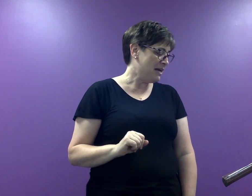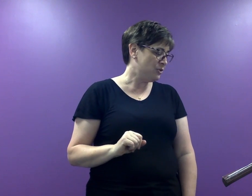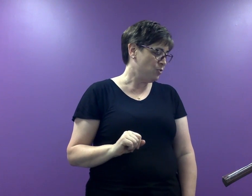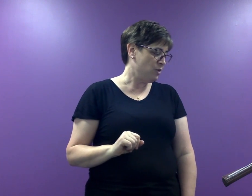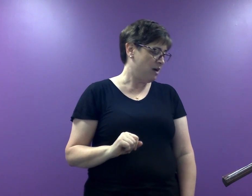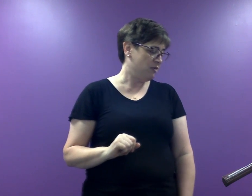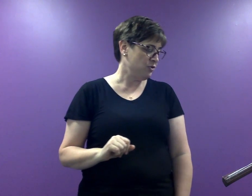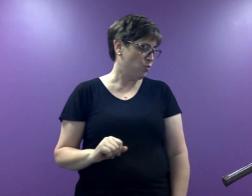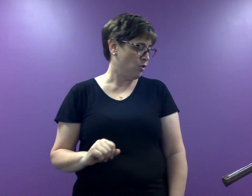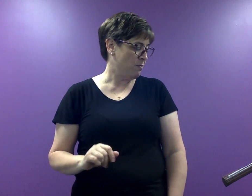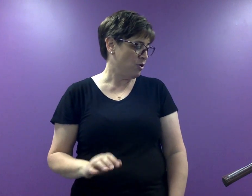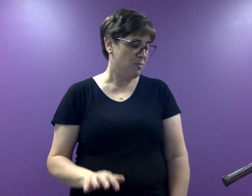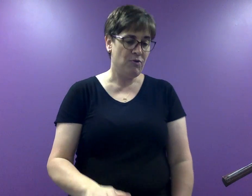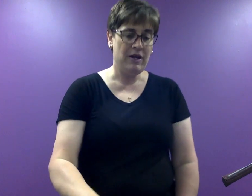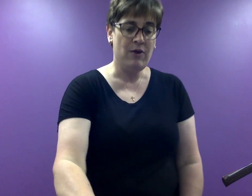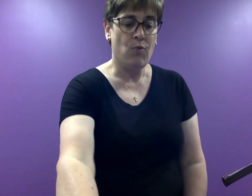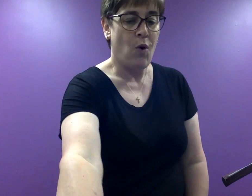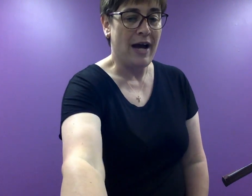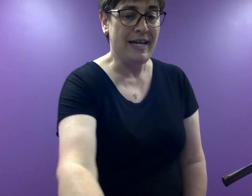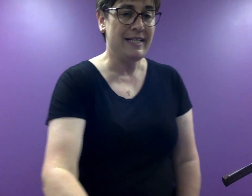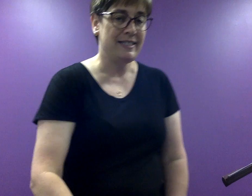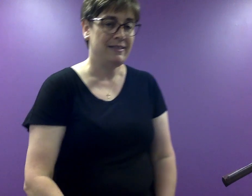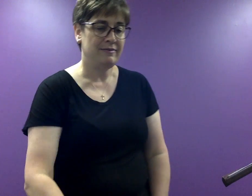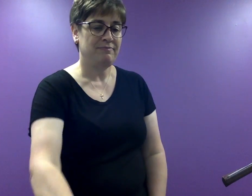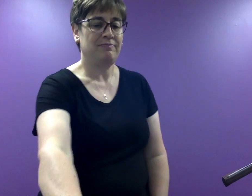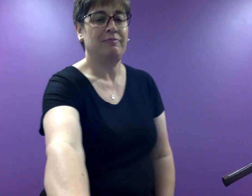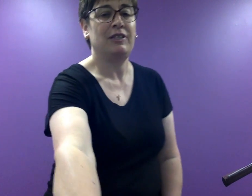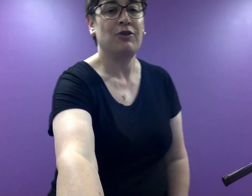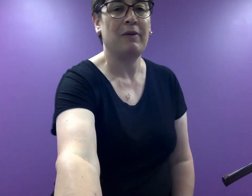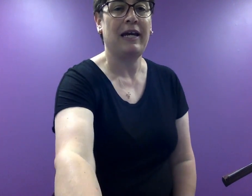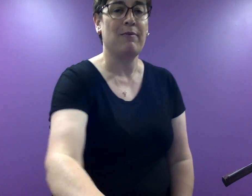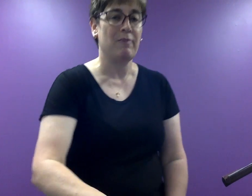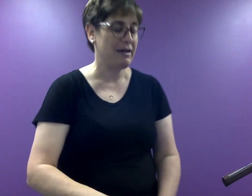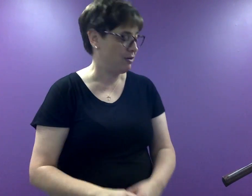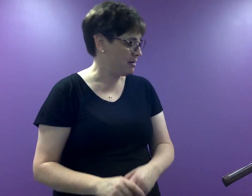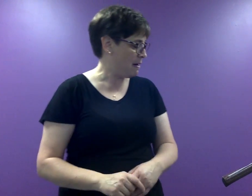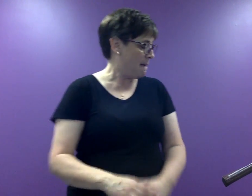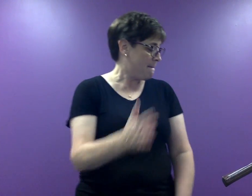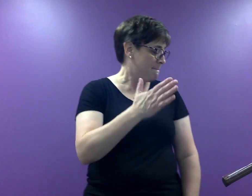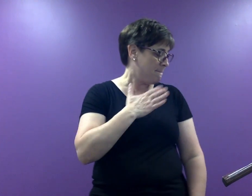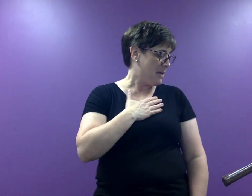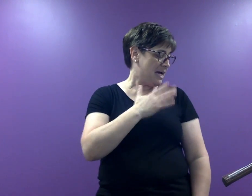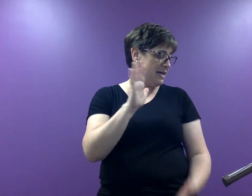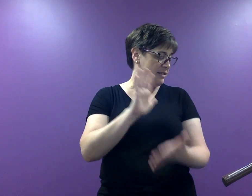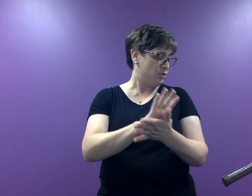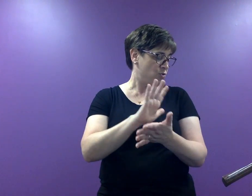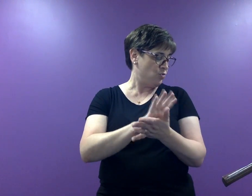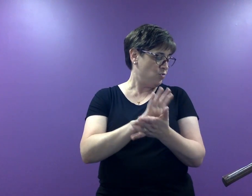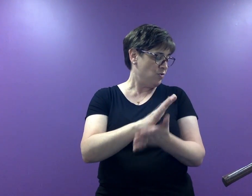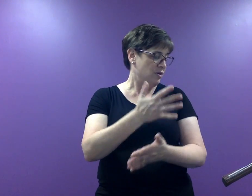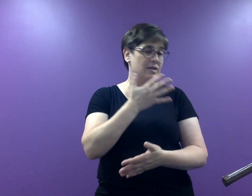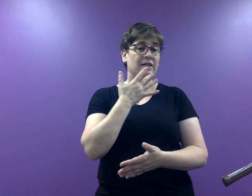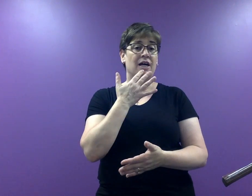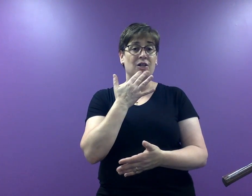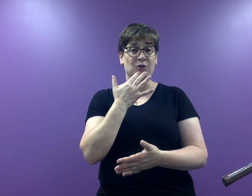school colors were purple and white. Turn my camera back on. My school